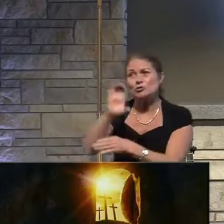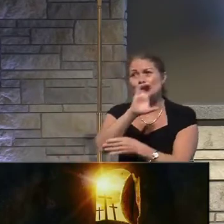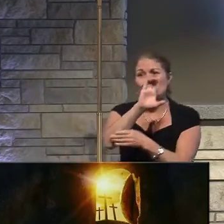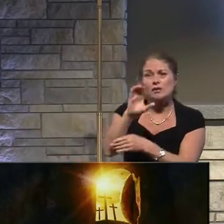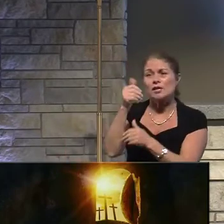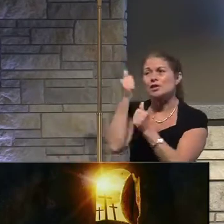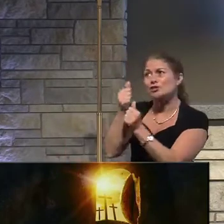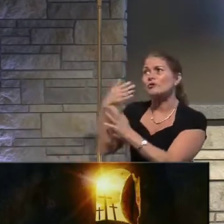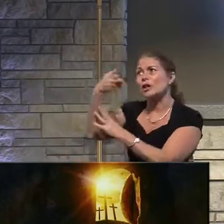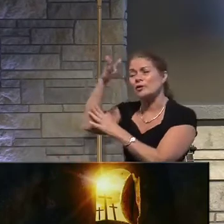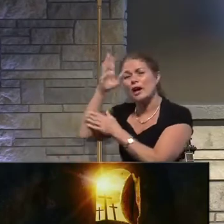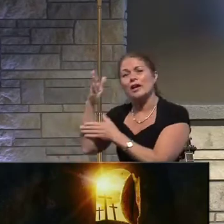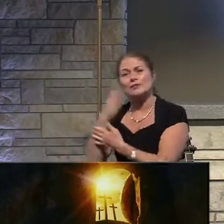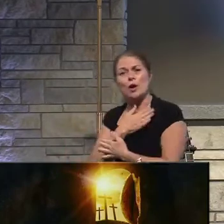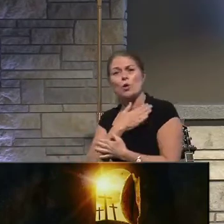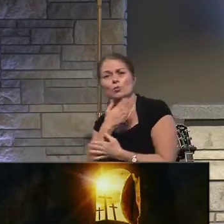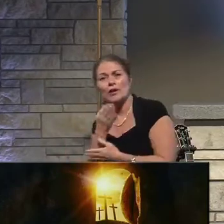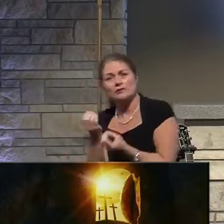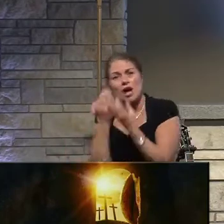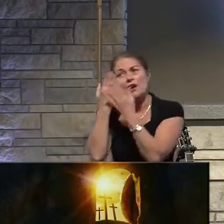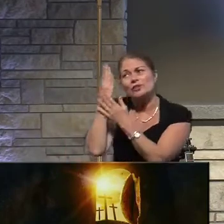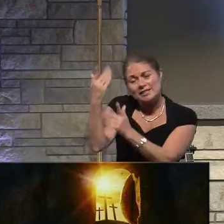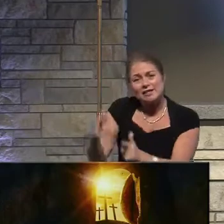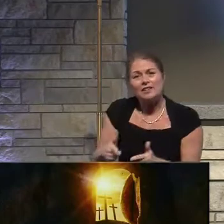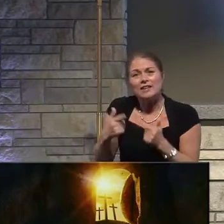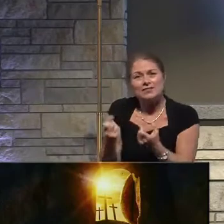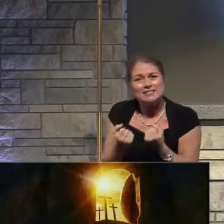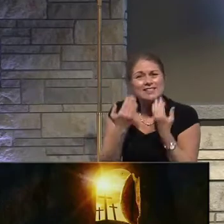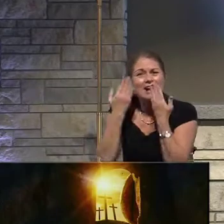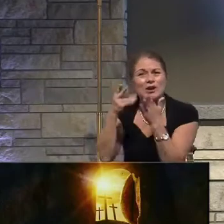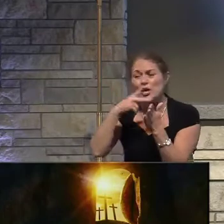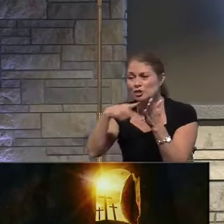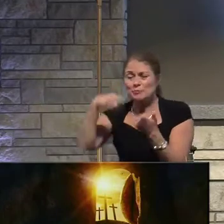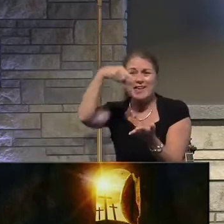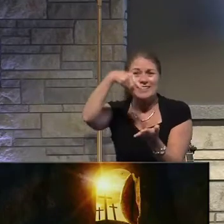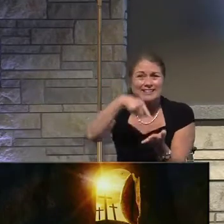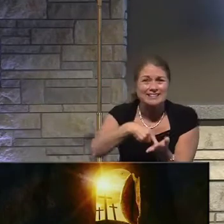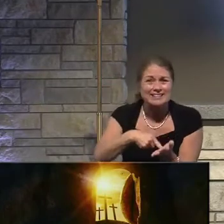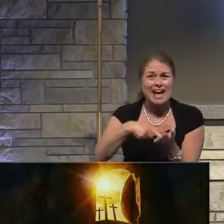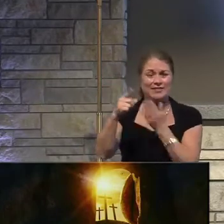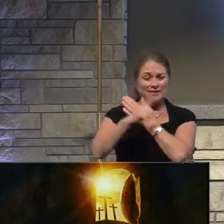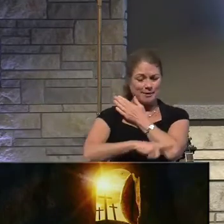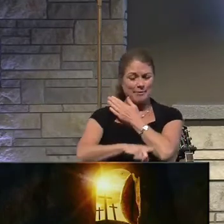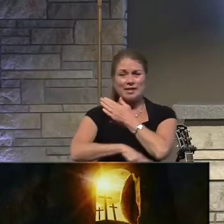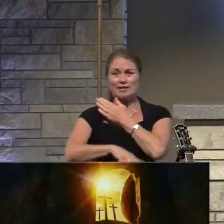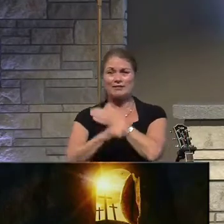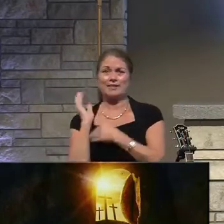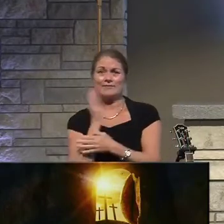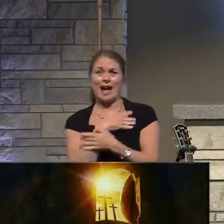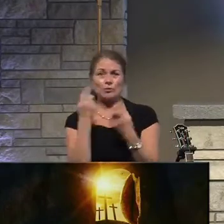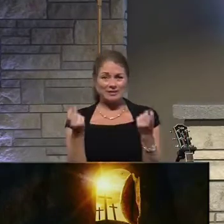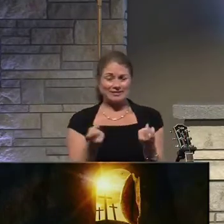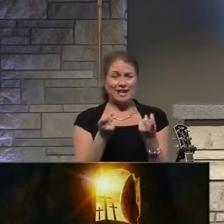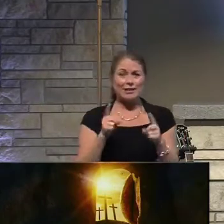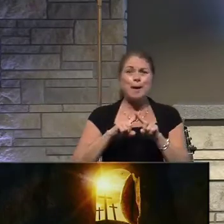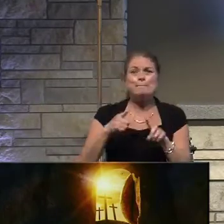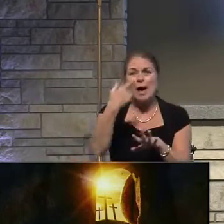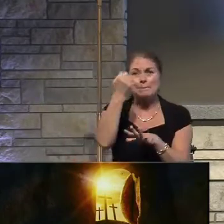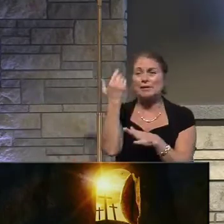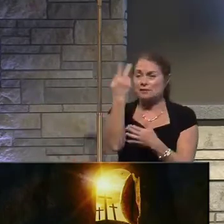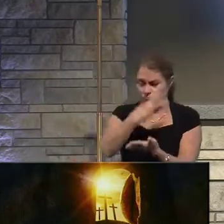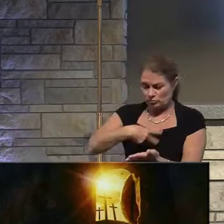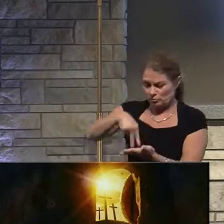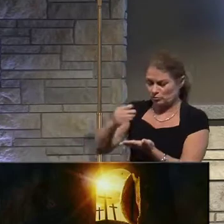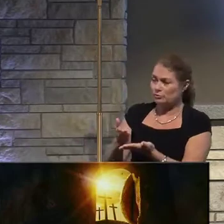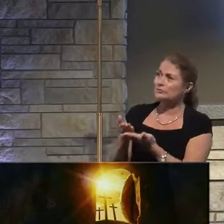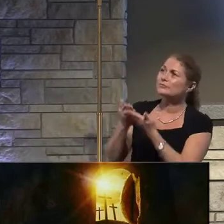of his Father, to offer his very life as a sacrifice, to pay the debt, the penalty of our sin. But because he rose again